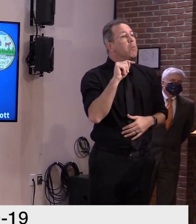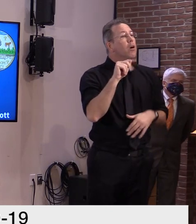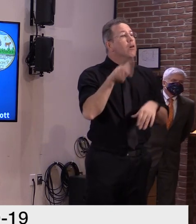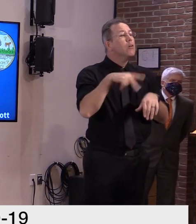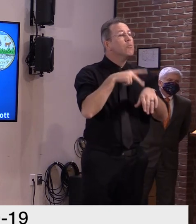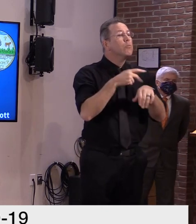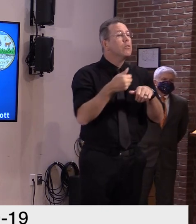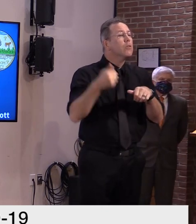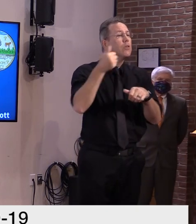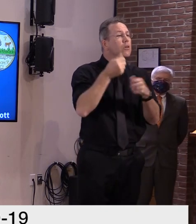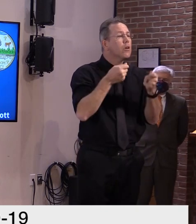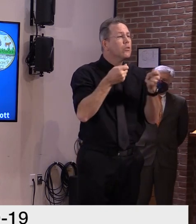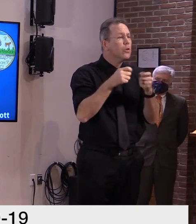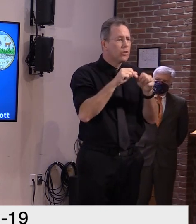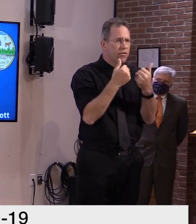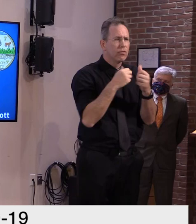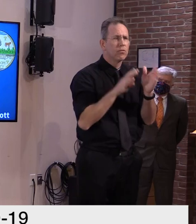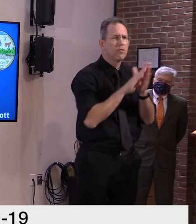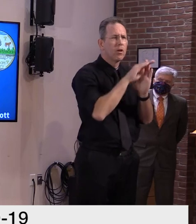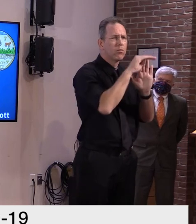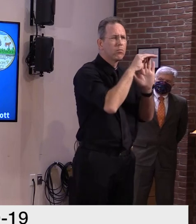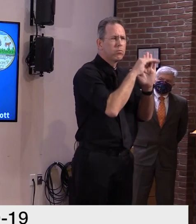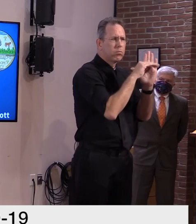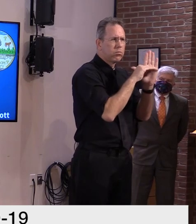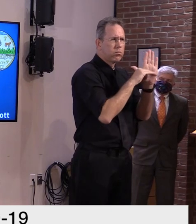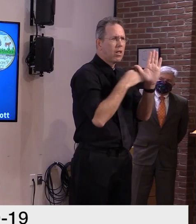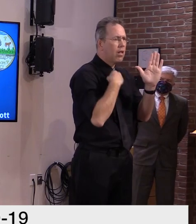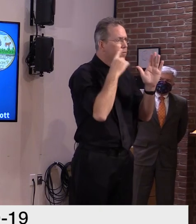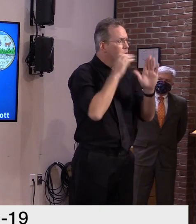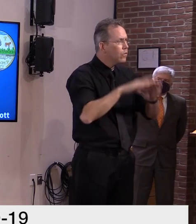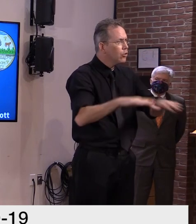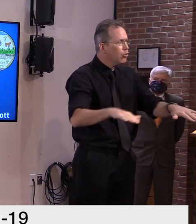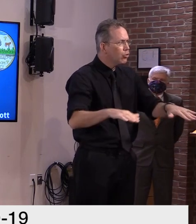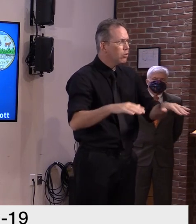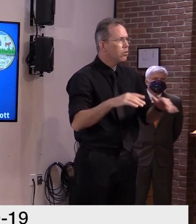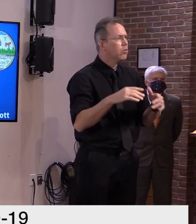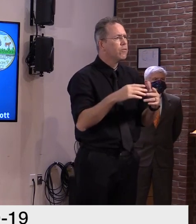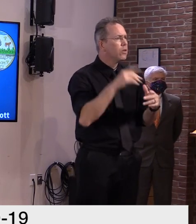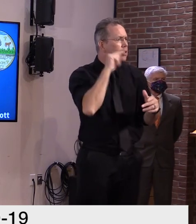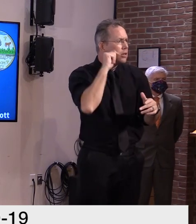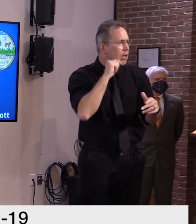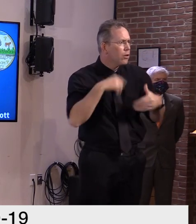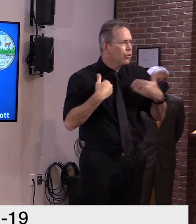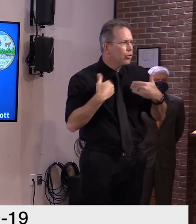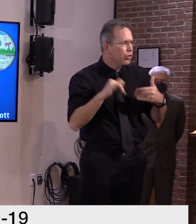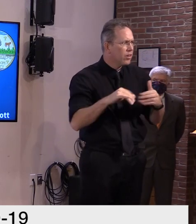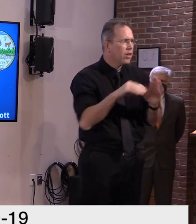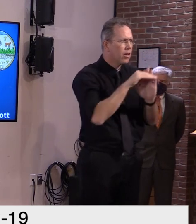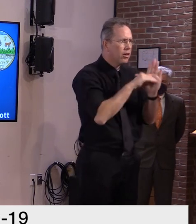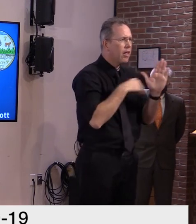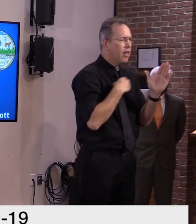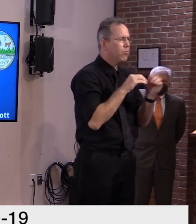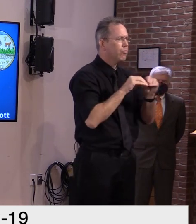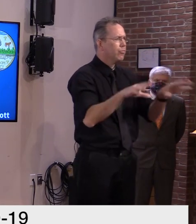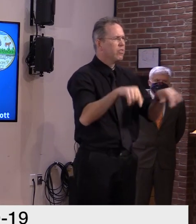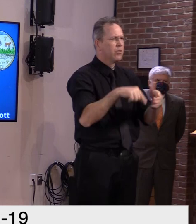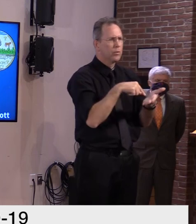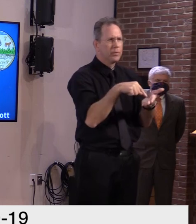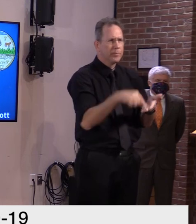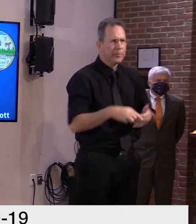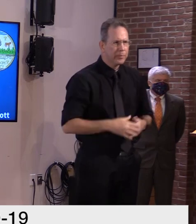conduct for teams. I expect that will be that guidance document will be released later this week. You're welcome.